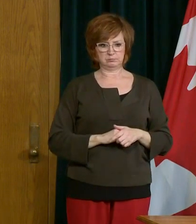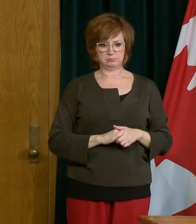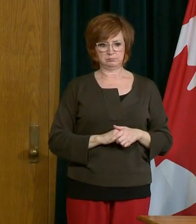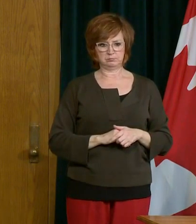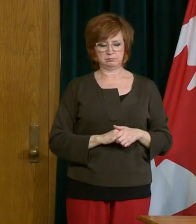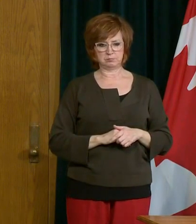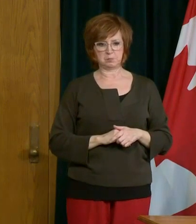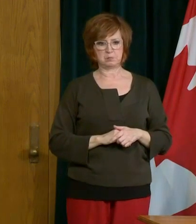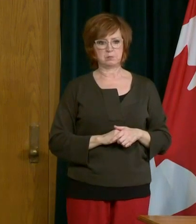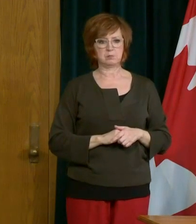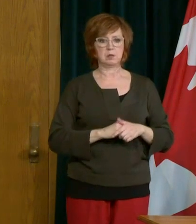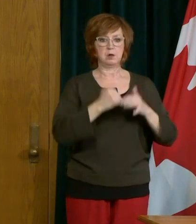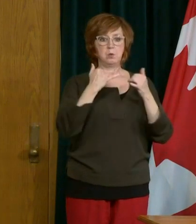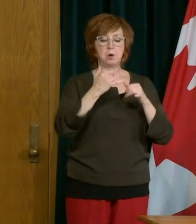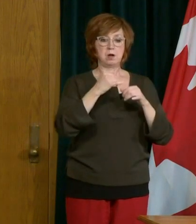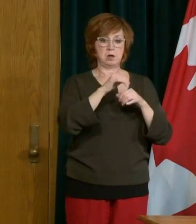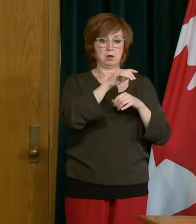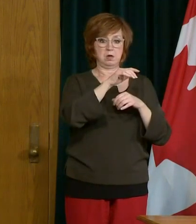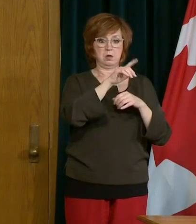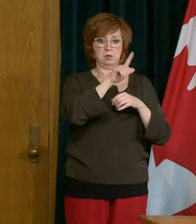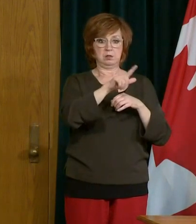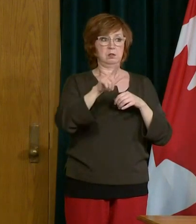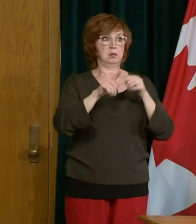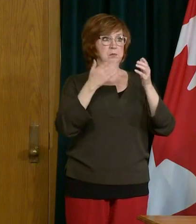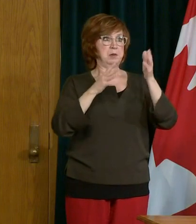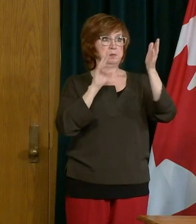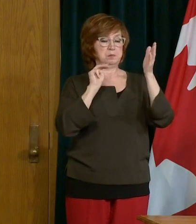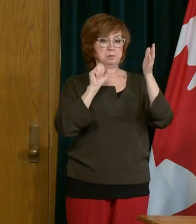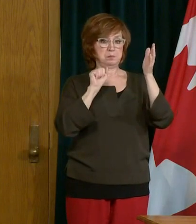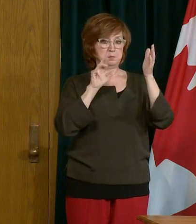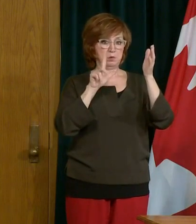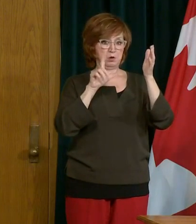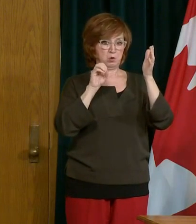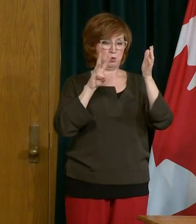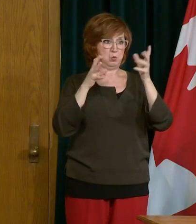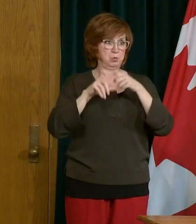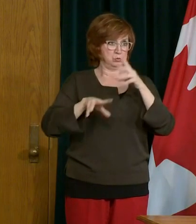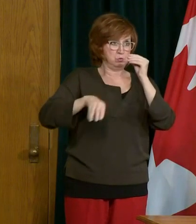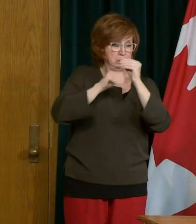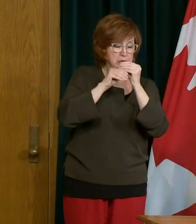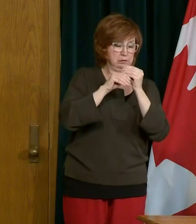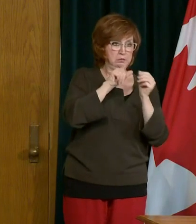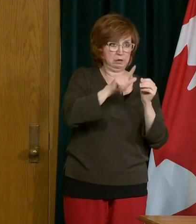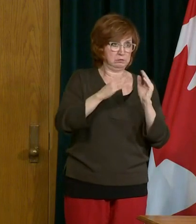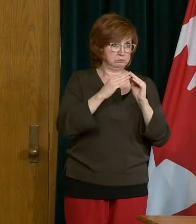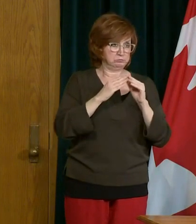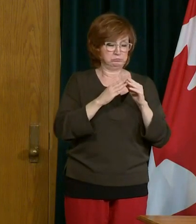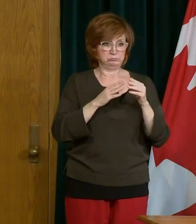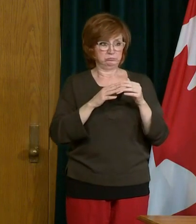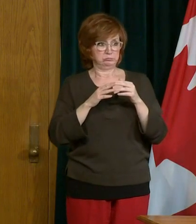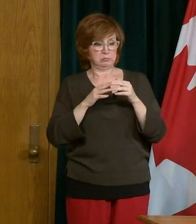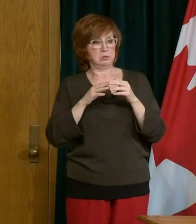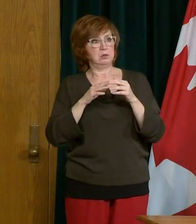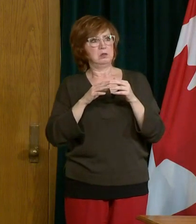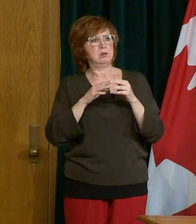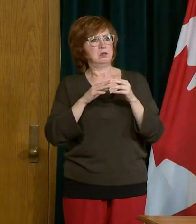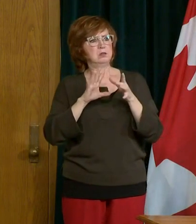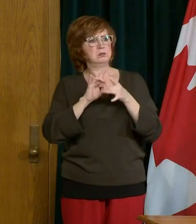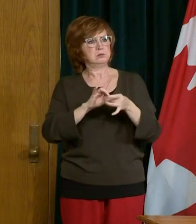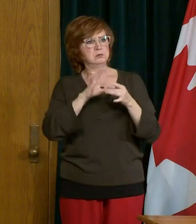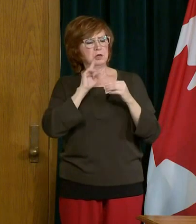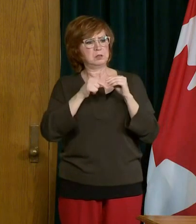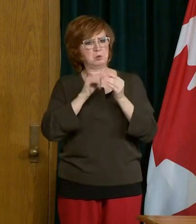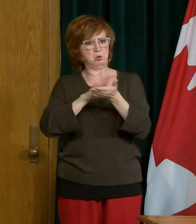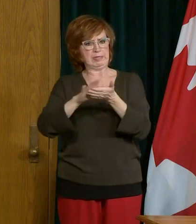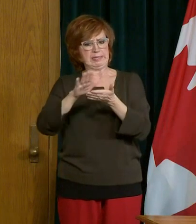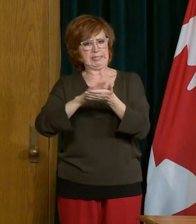short-term supply shortages. And Marlo, you may have something to add on this specific to Loche in the way of some cleaning packages that have been put together,